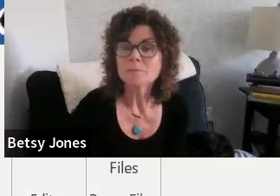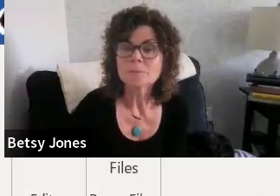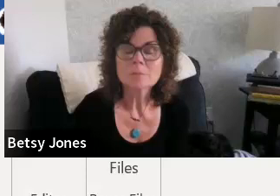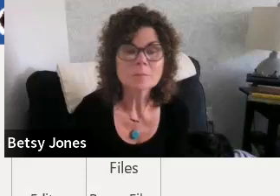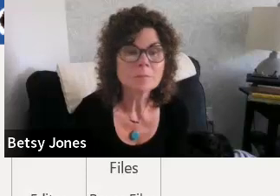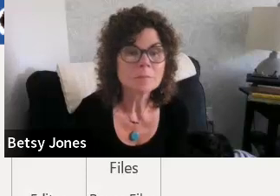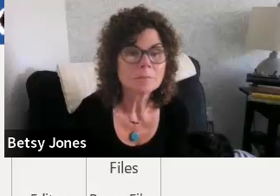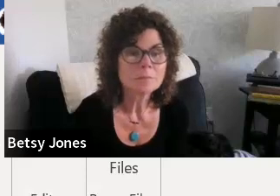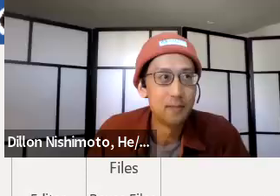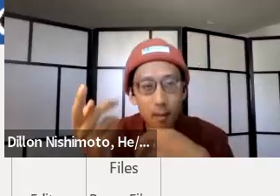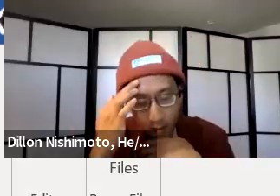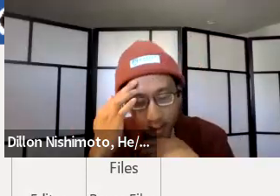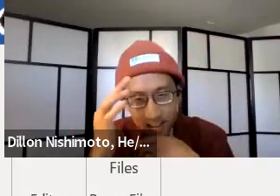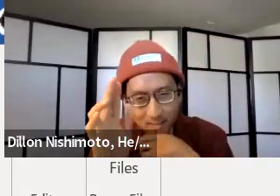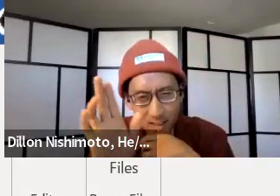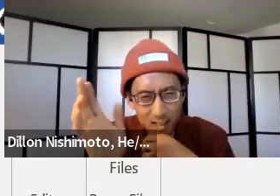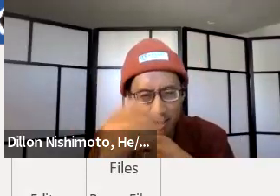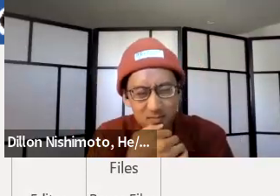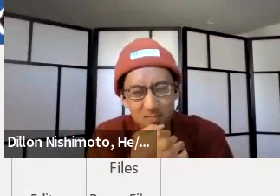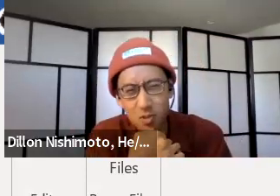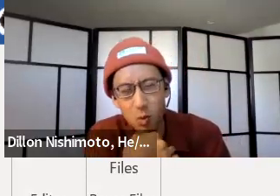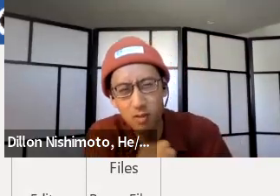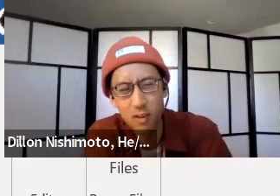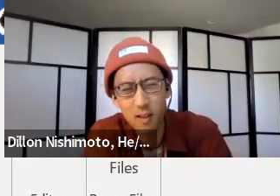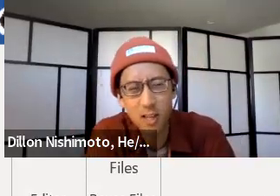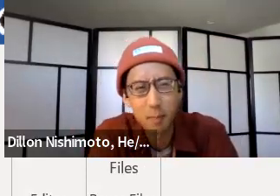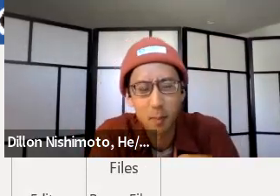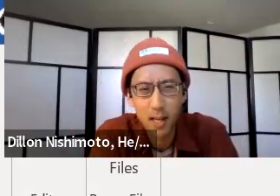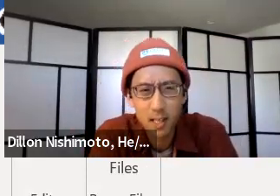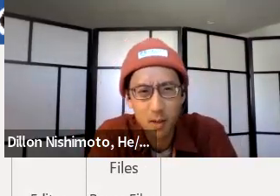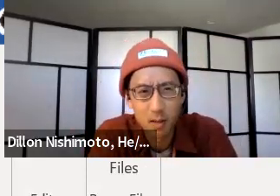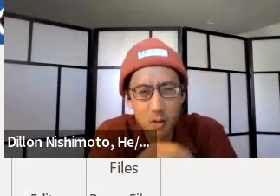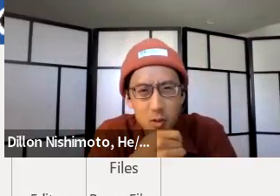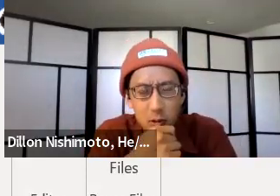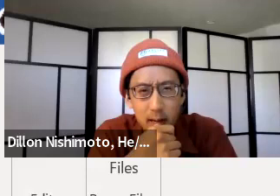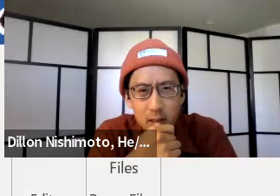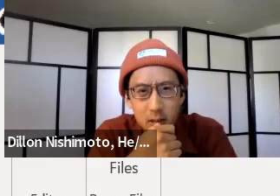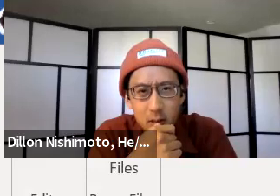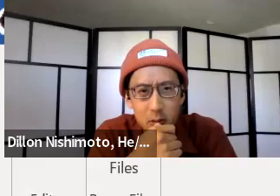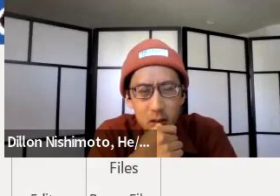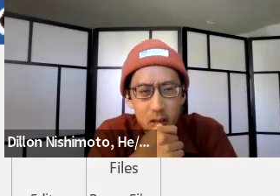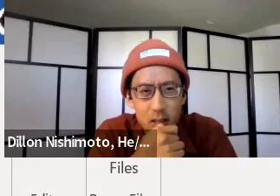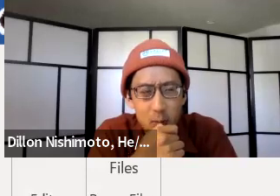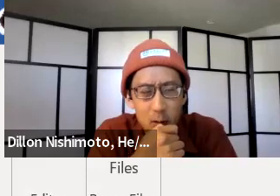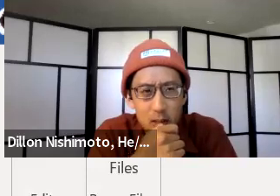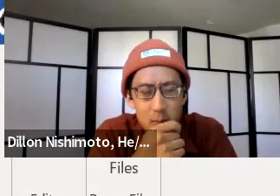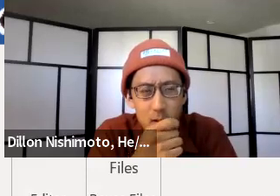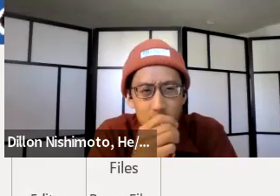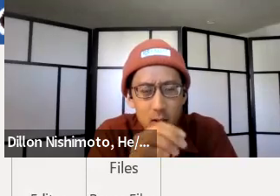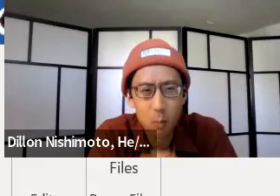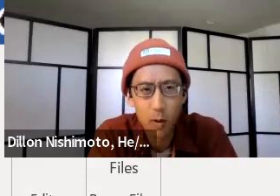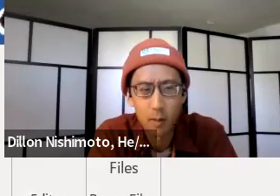Right. And then and not sort of off topic, but I did want to circle back to